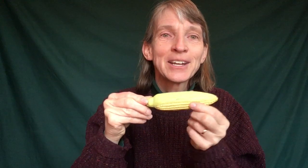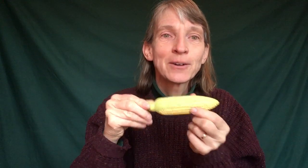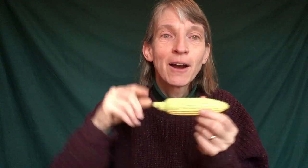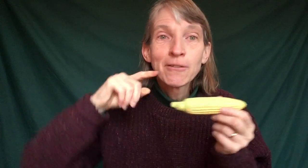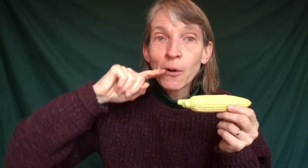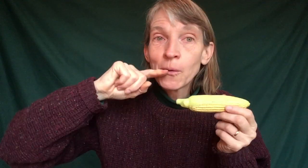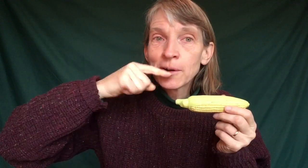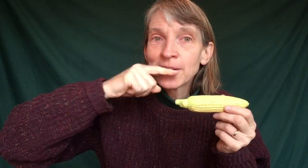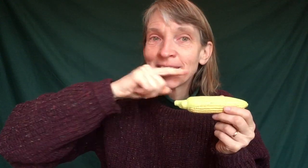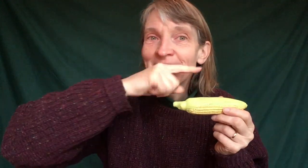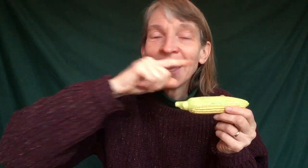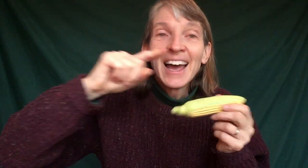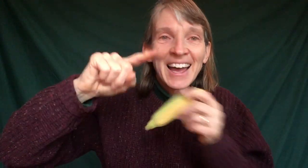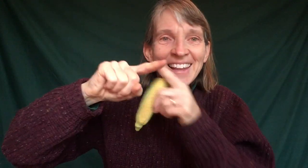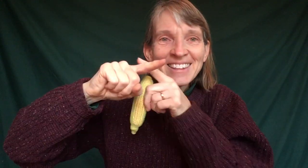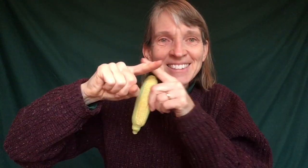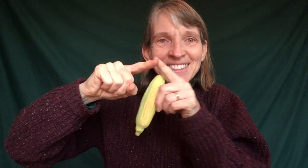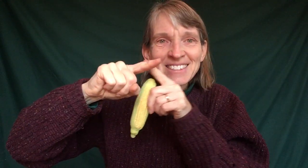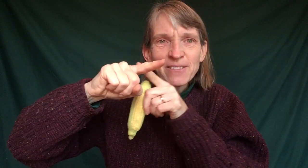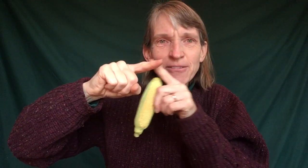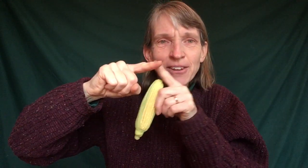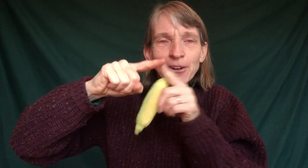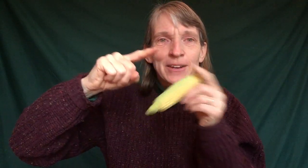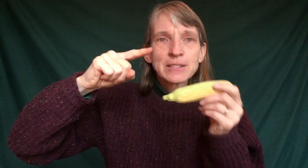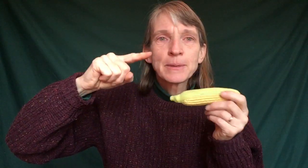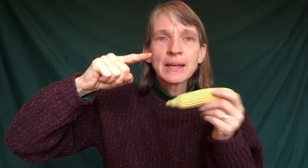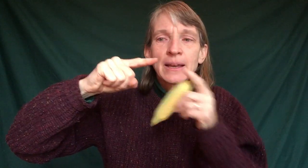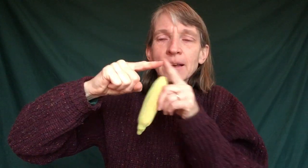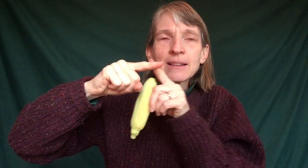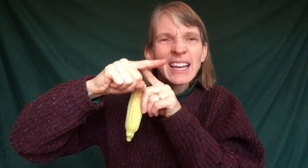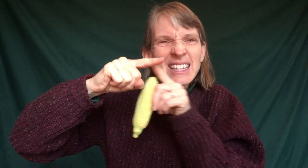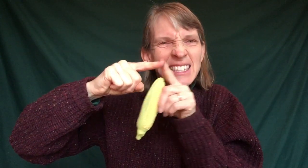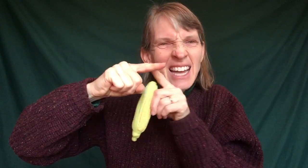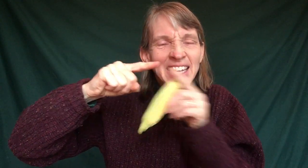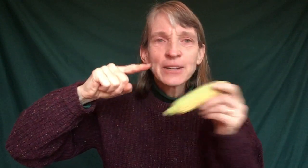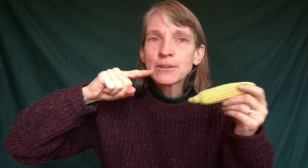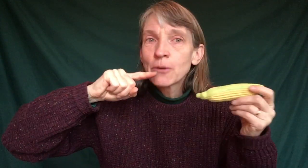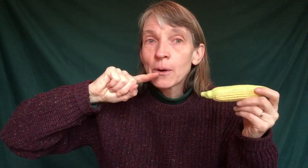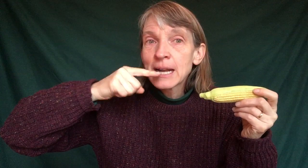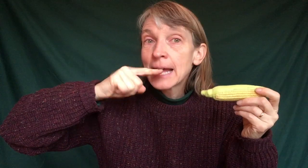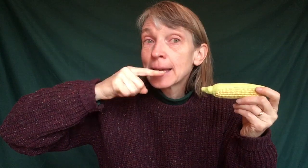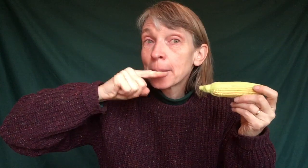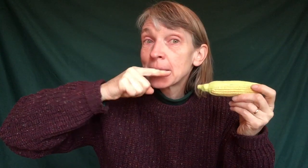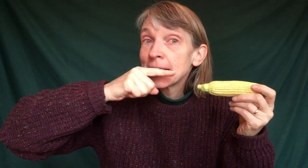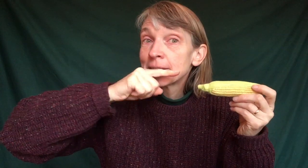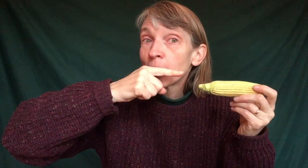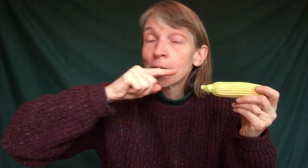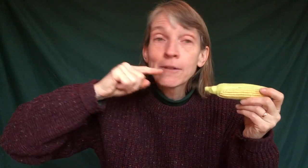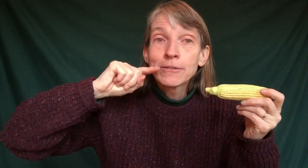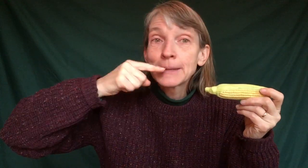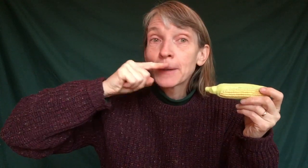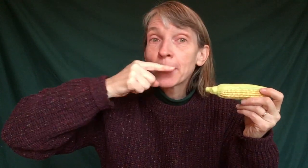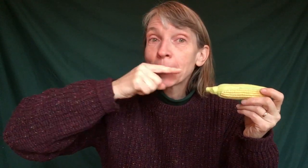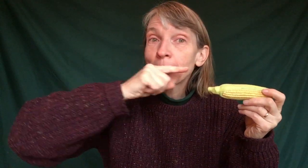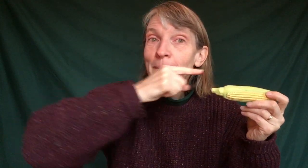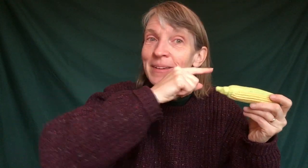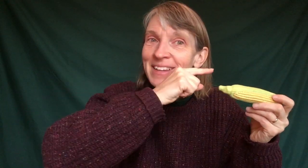ear of corn. And this finger is being like a little tiny ear of corn, and like I'm going to eat the corn off of it. Like